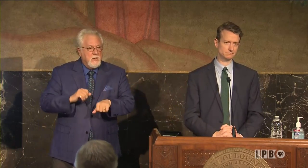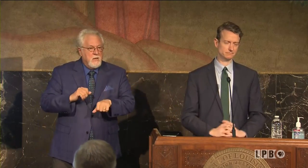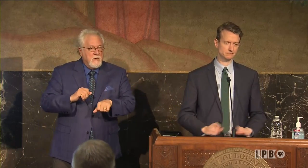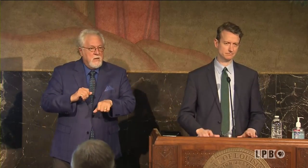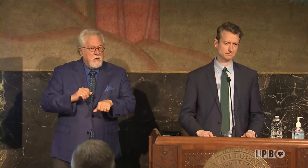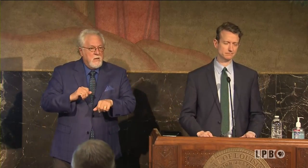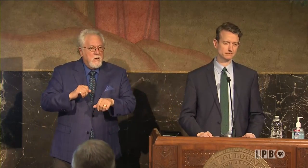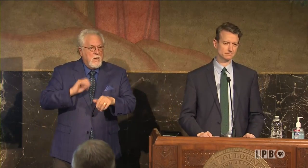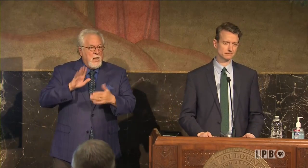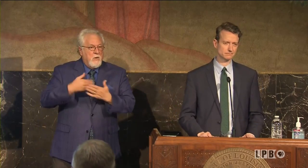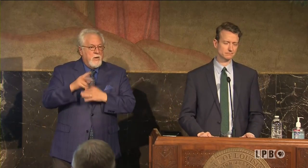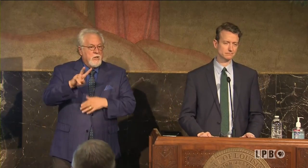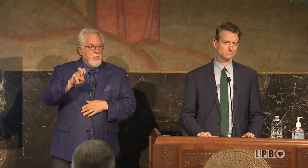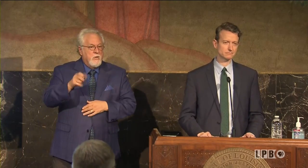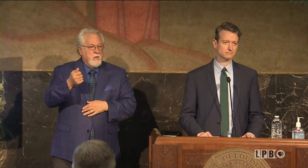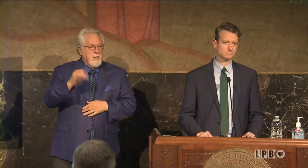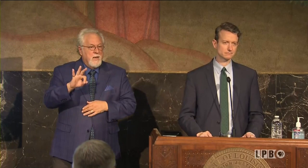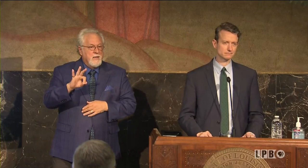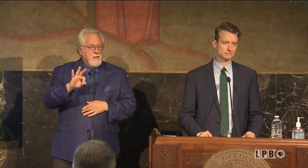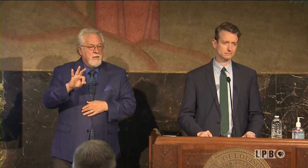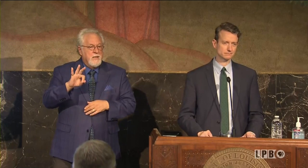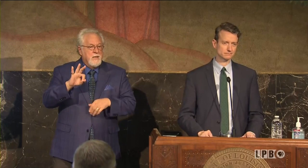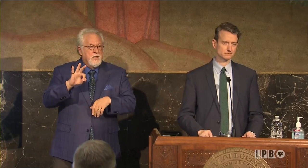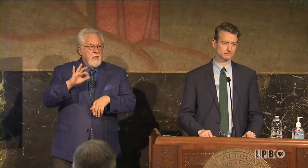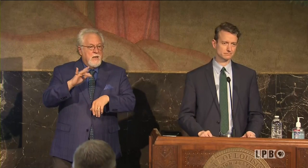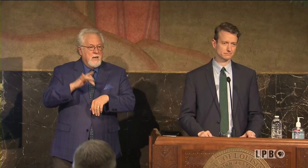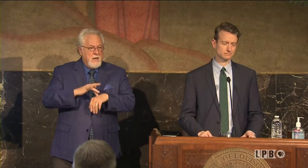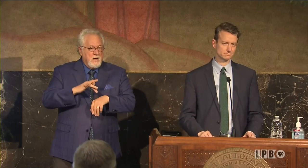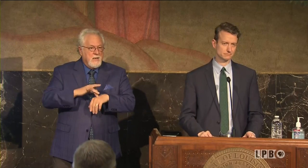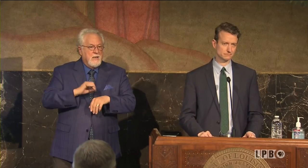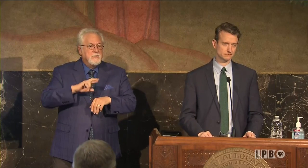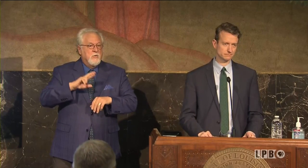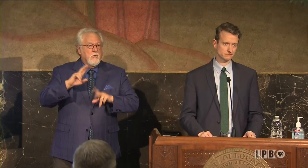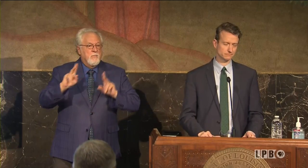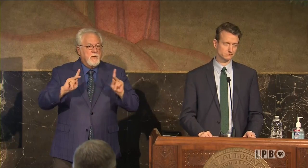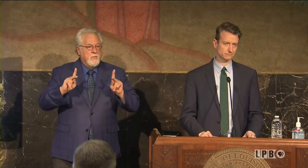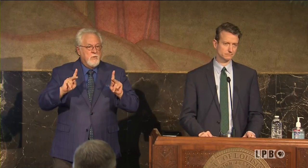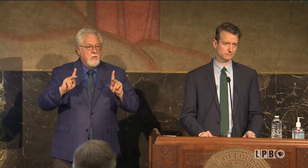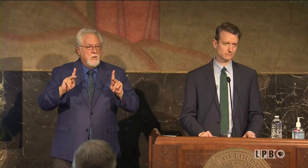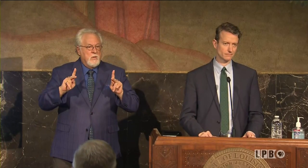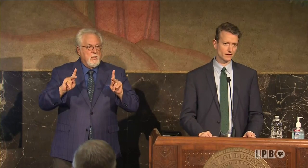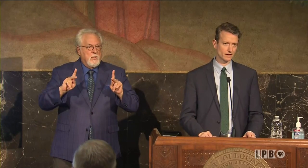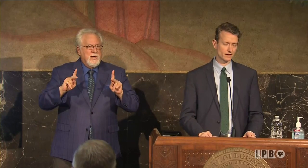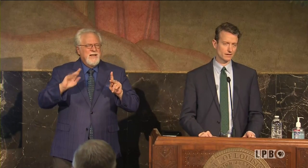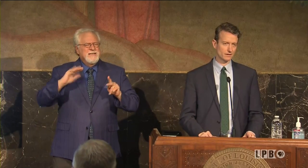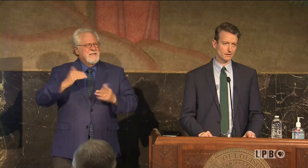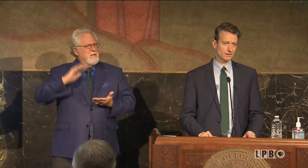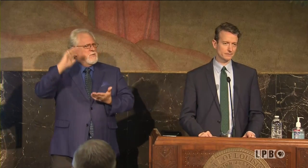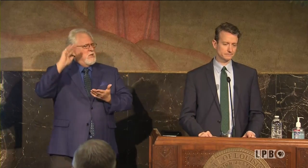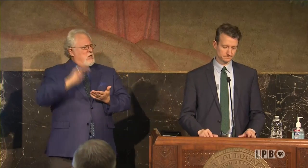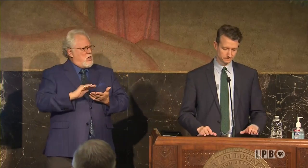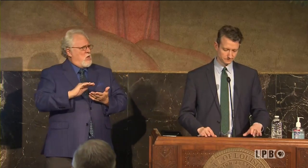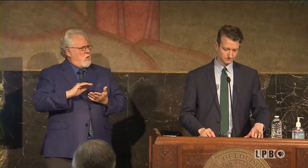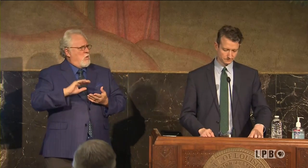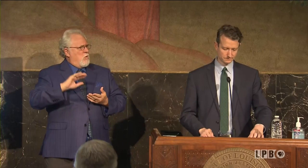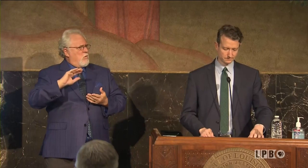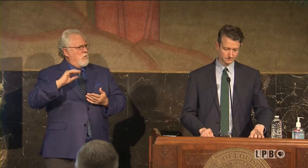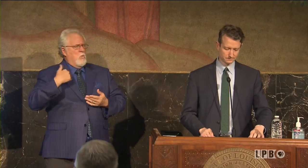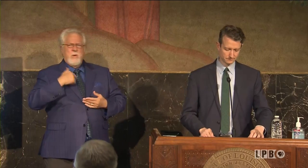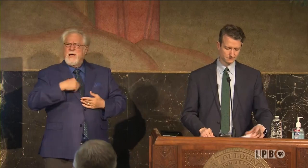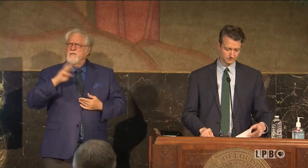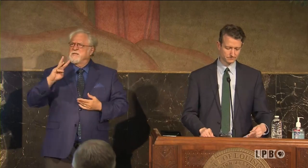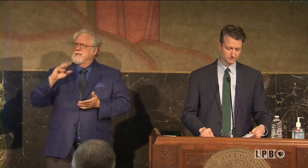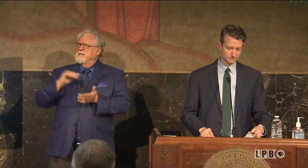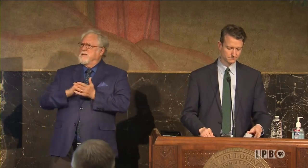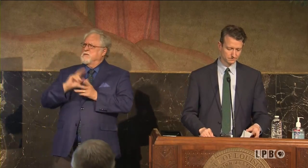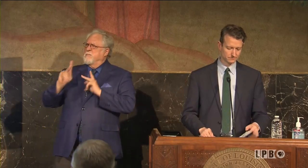it's reached 219 contacts or cases. I guess I'm wondering, that seems really low considering we've had more than 6,000 cases since